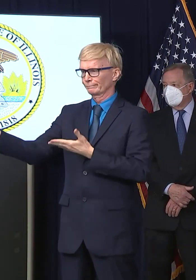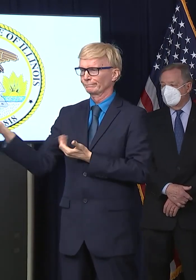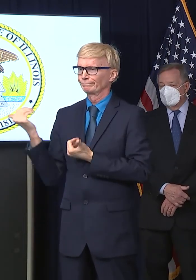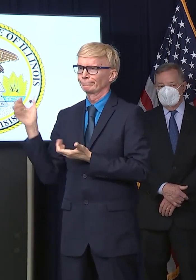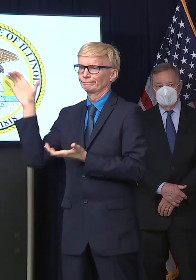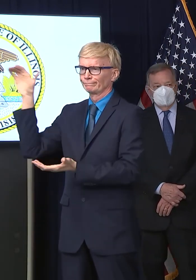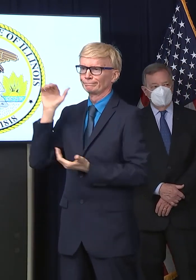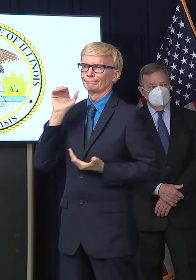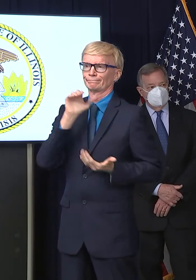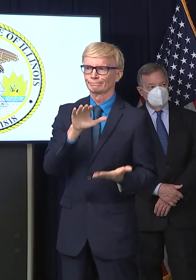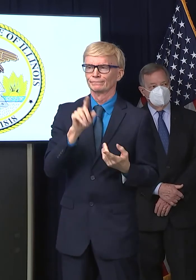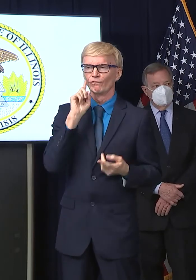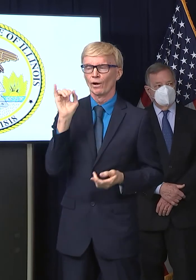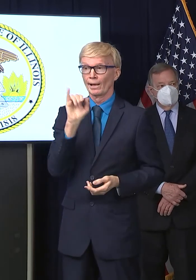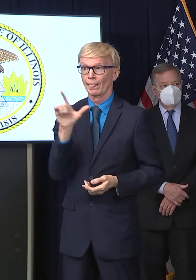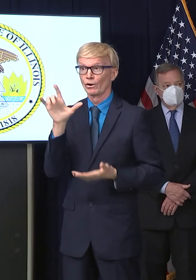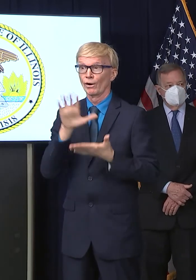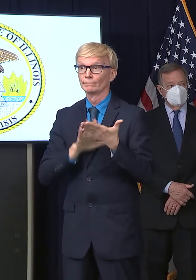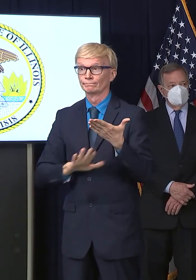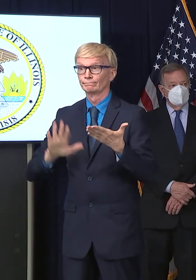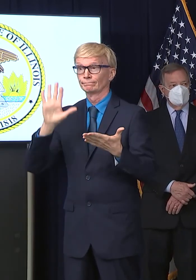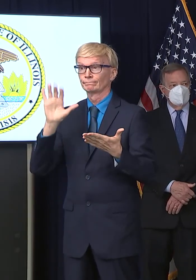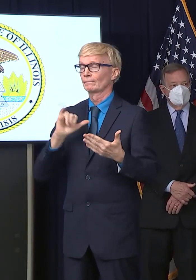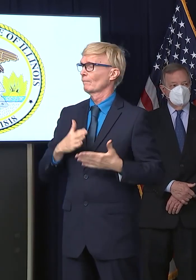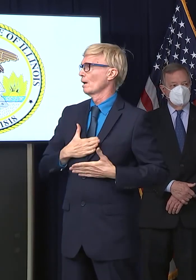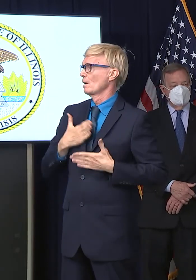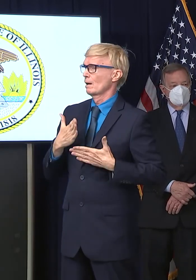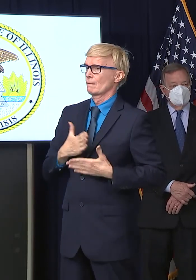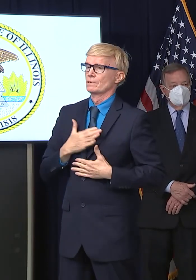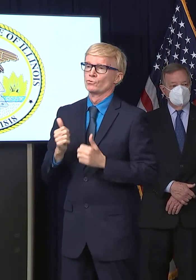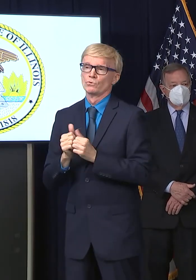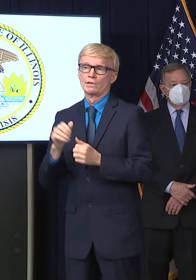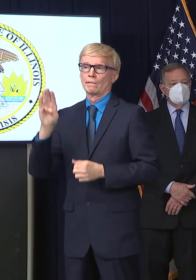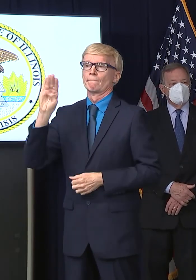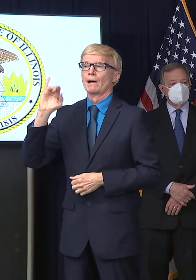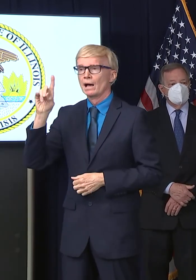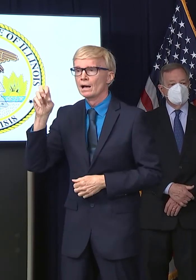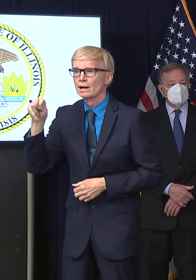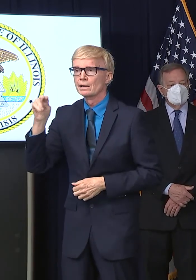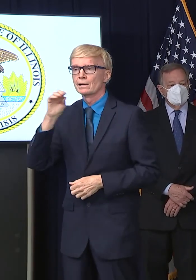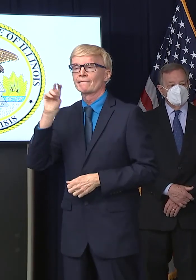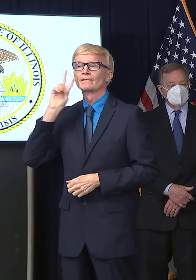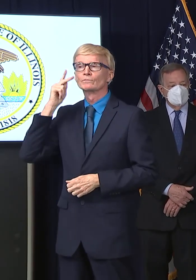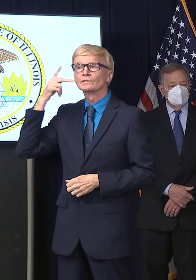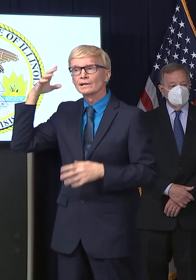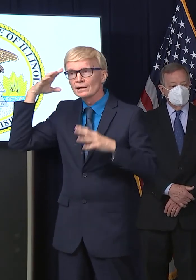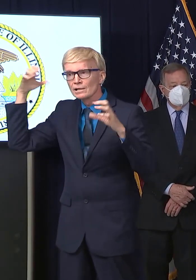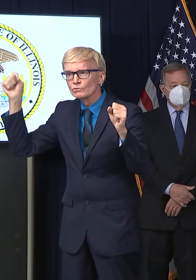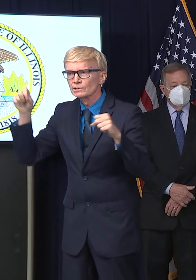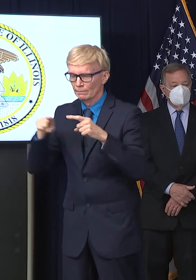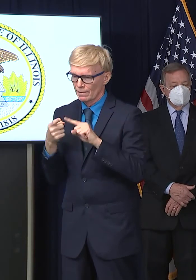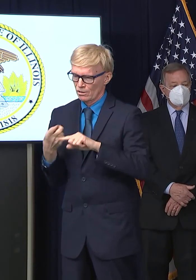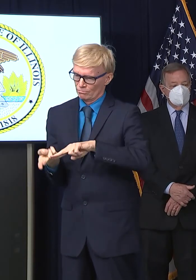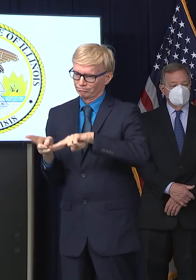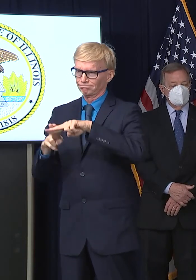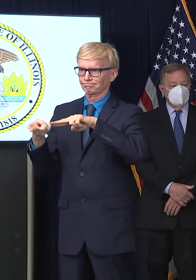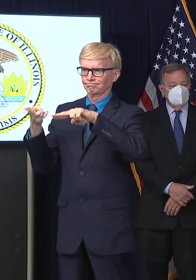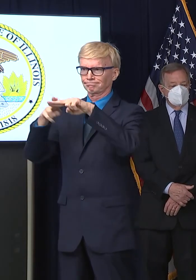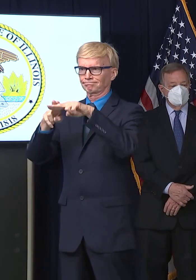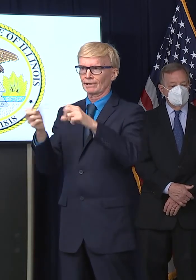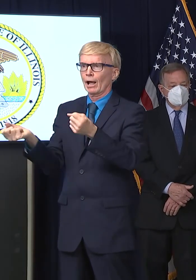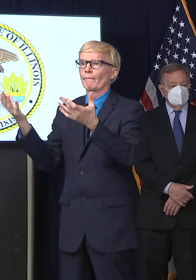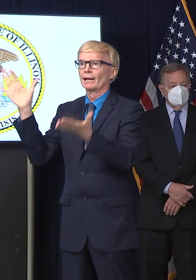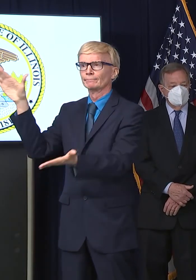I'm very, very, very happy with Biden-Harris administration, who's done a terrific job of increasing the number of doses, thanks to the work